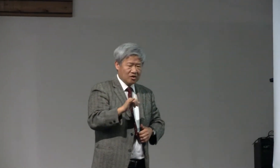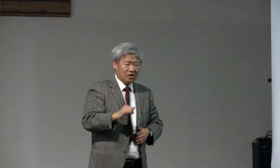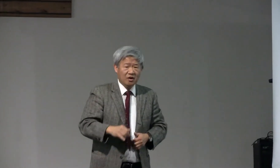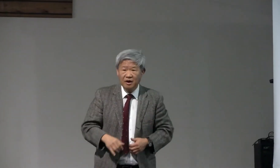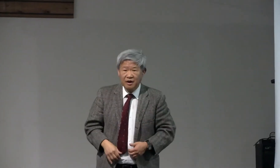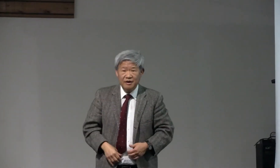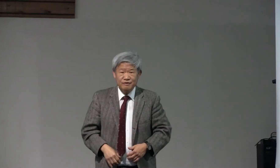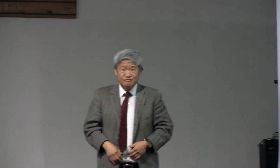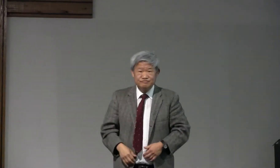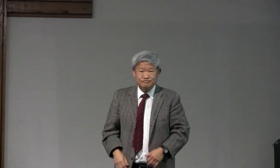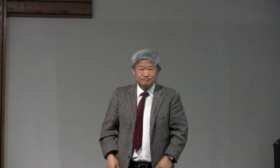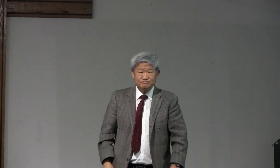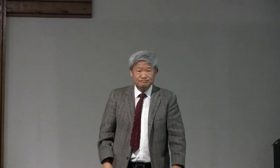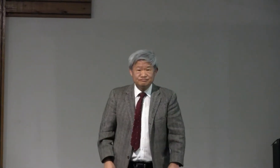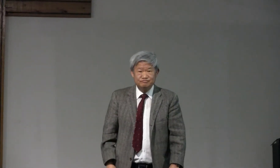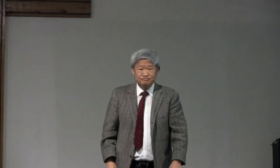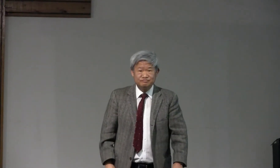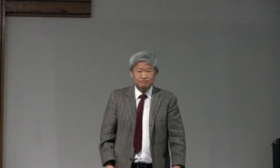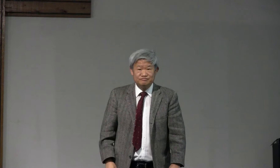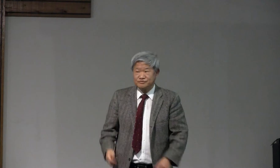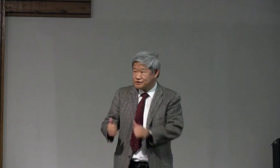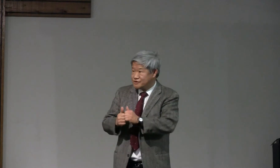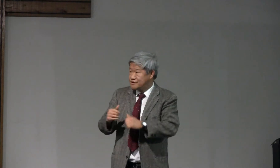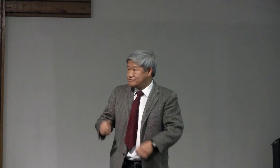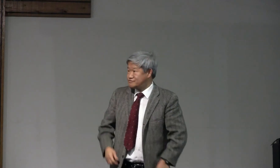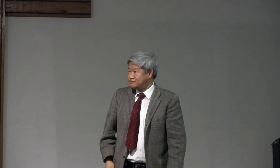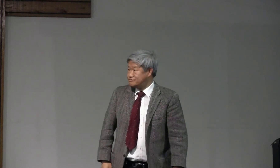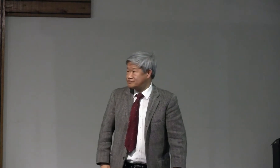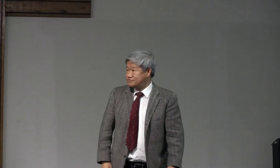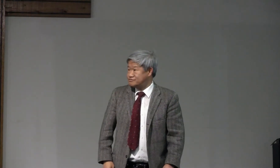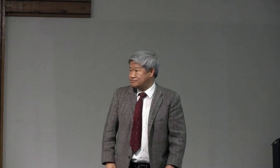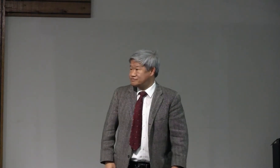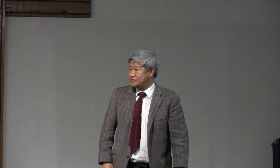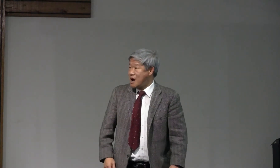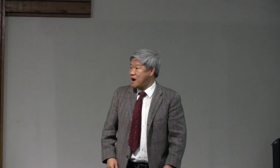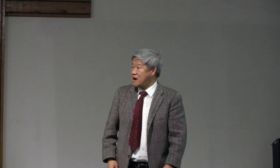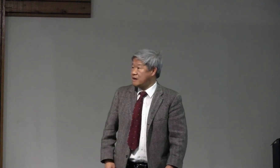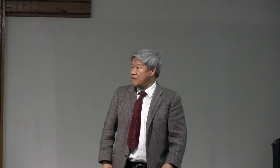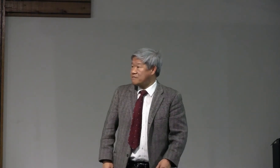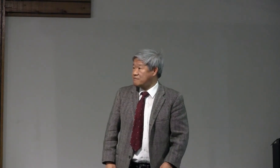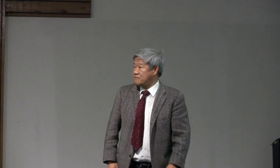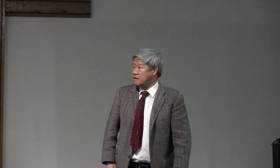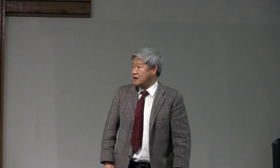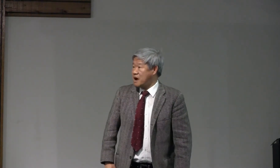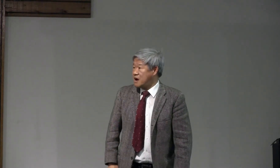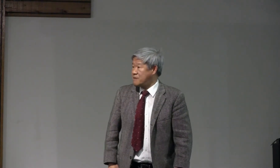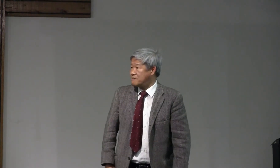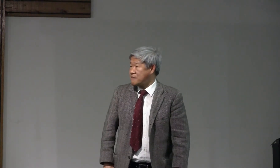So, what does it mean to walk with God? Are you physically walking and talking to